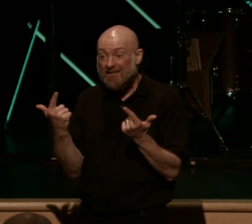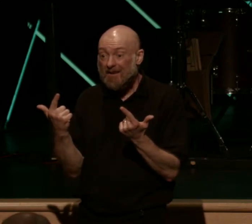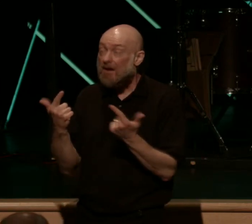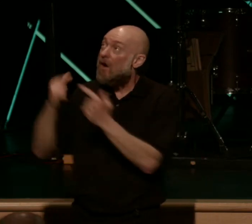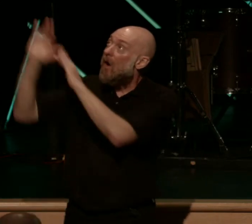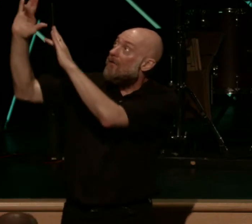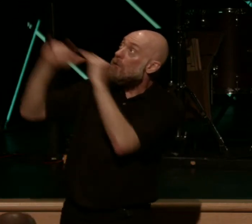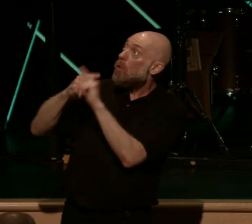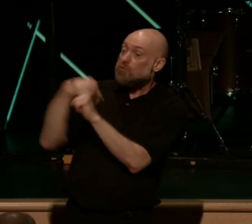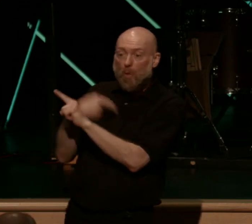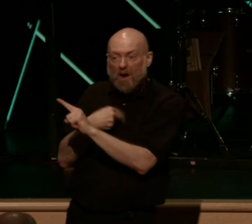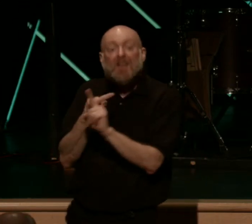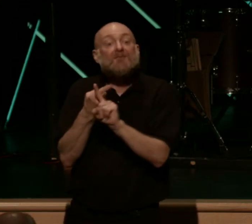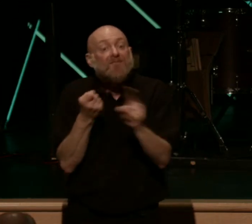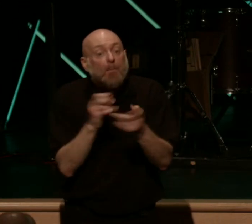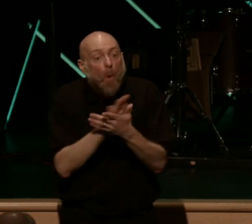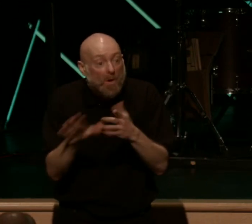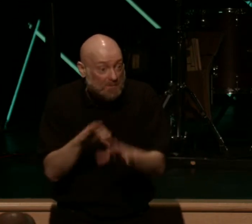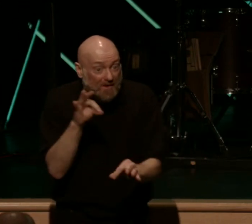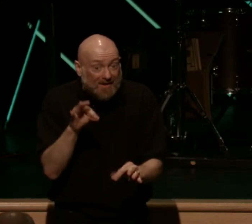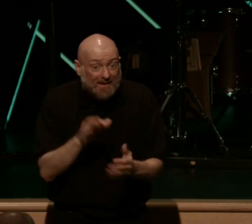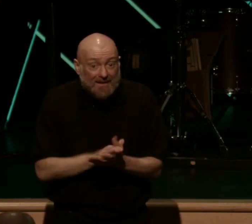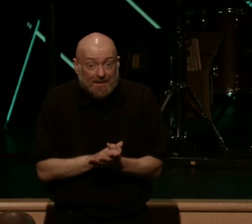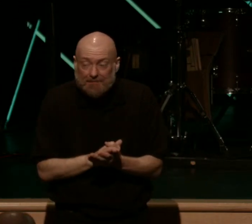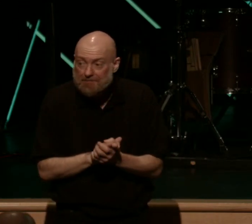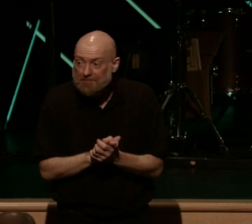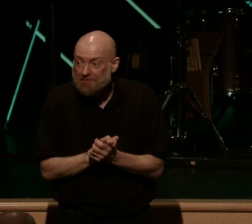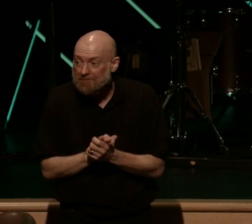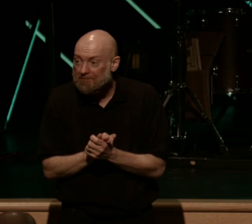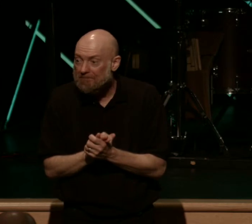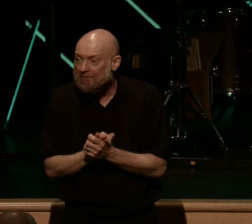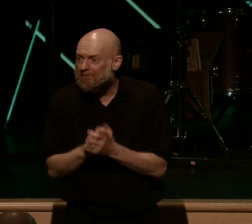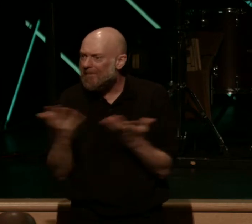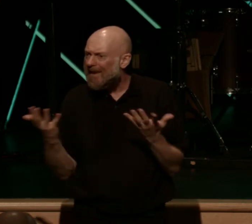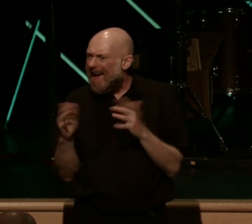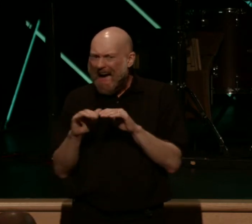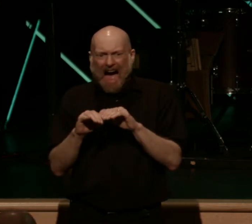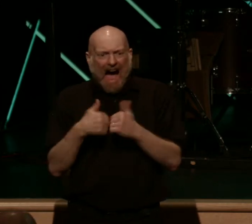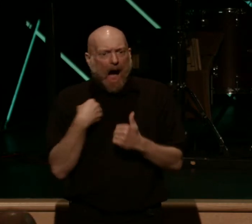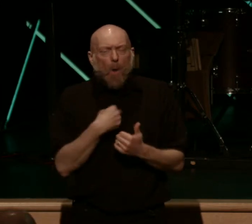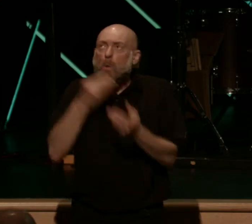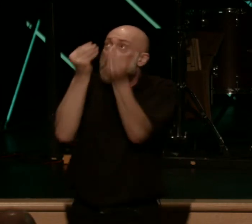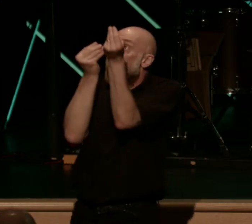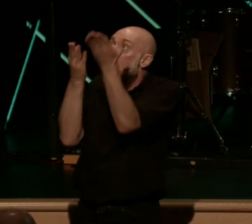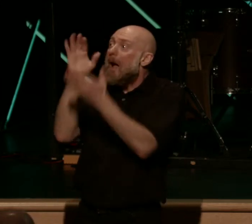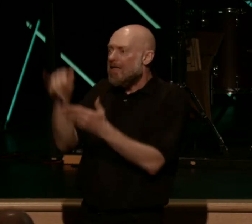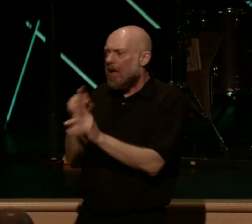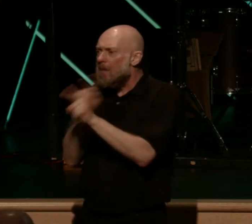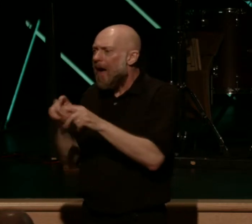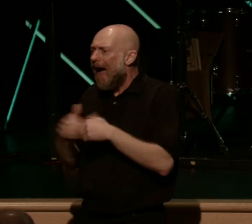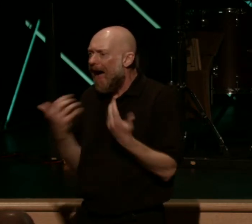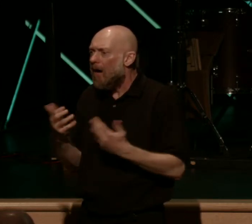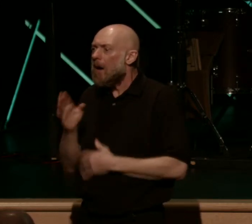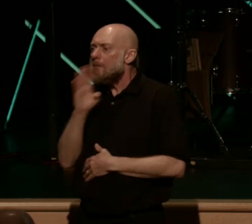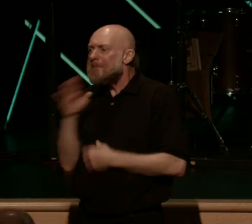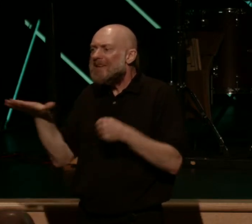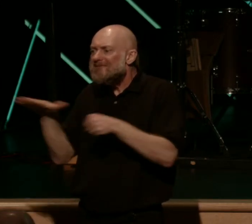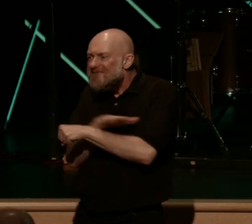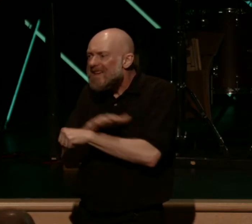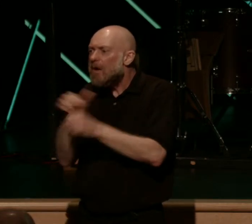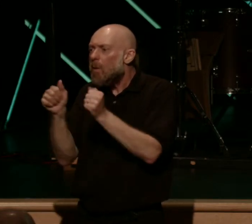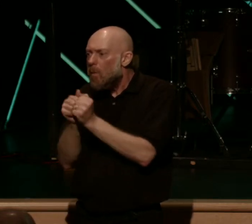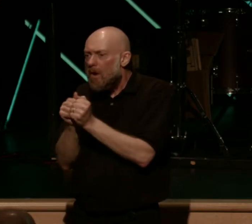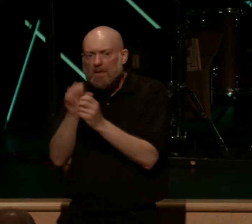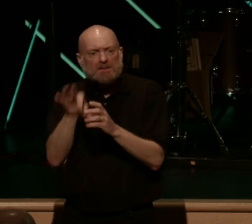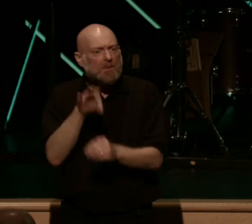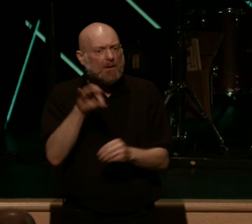us from the Holy Spirit. So how then do we go about obeying this command? Be filled